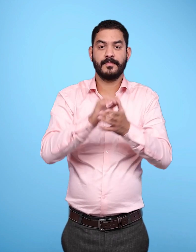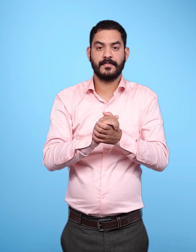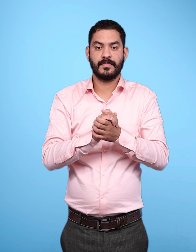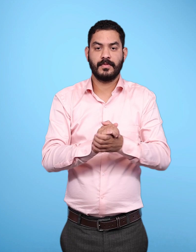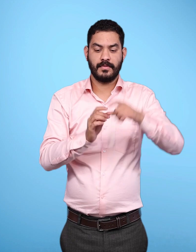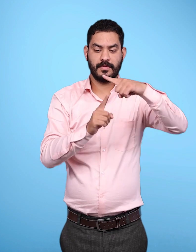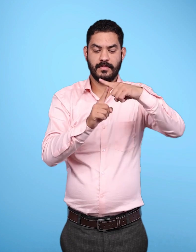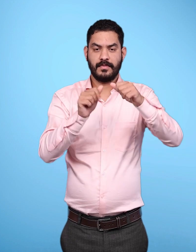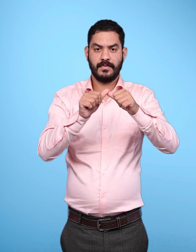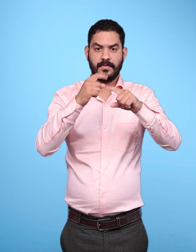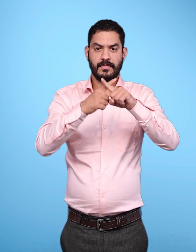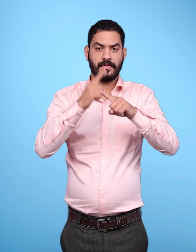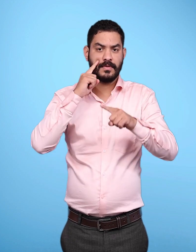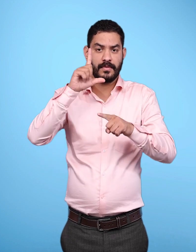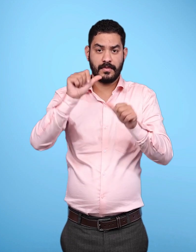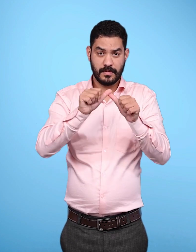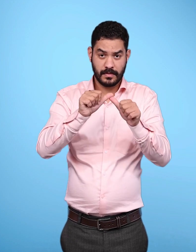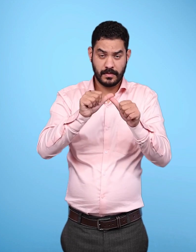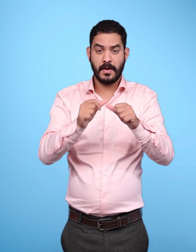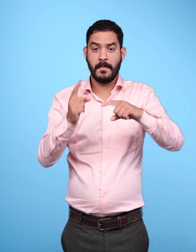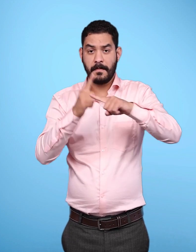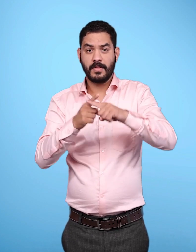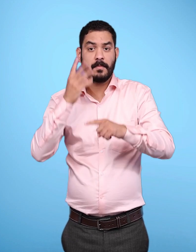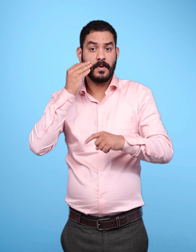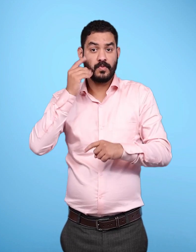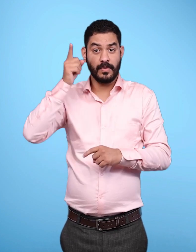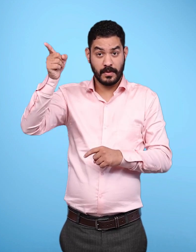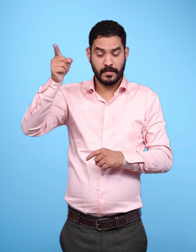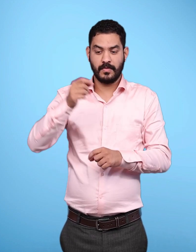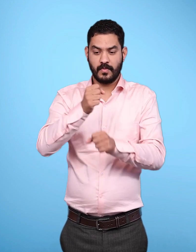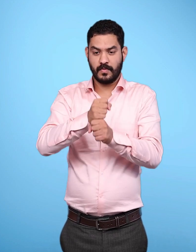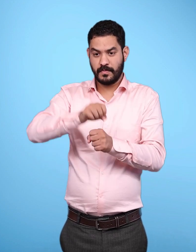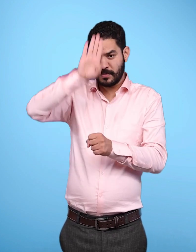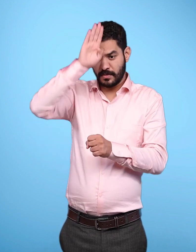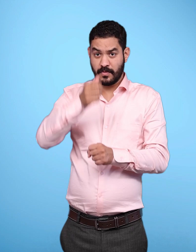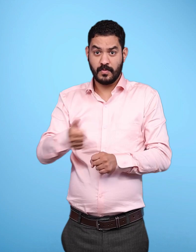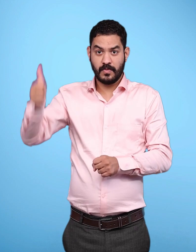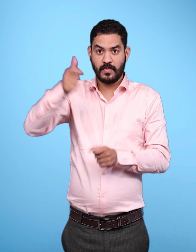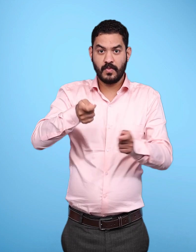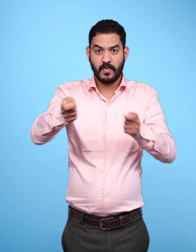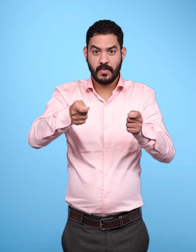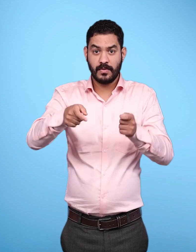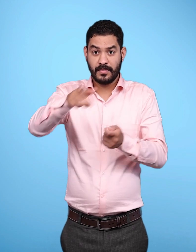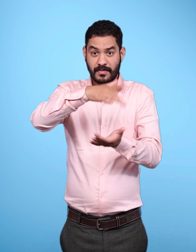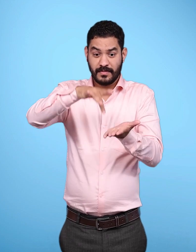D. Takshashila and Madurai were important centers under the control of the Gupta rulers.